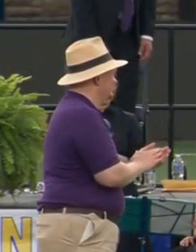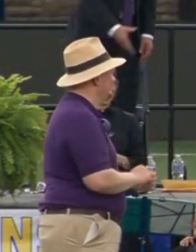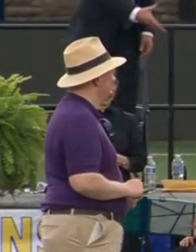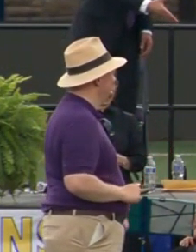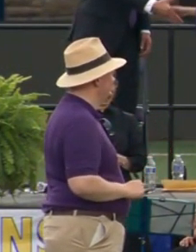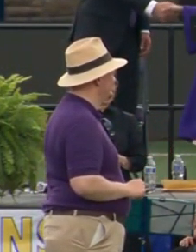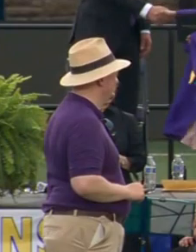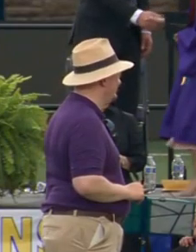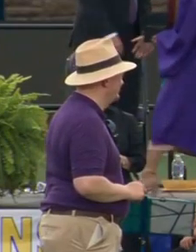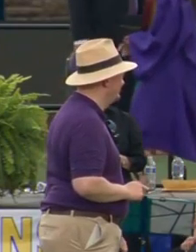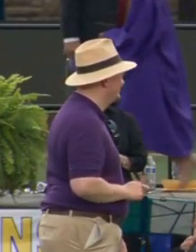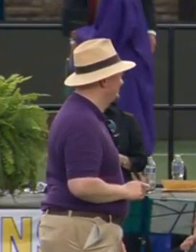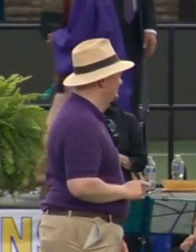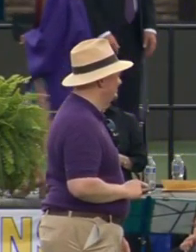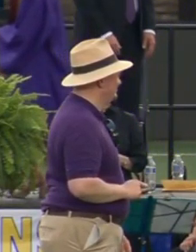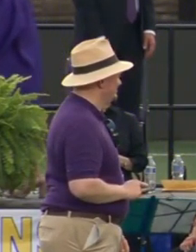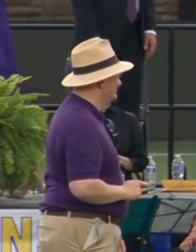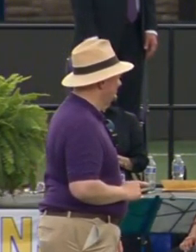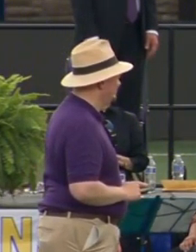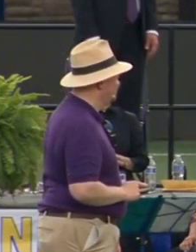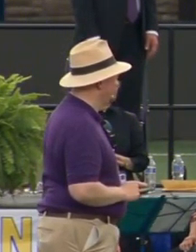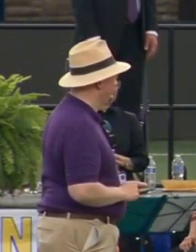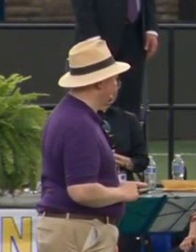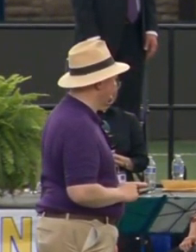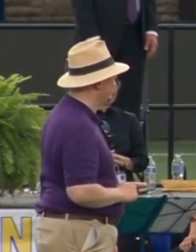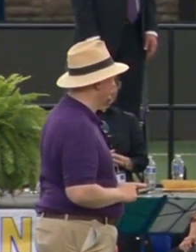Alyssa Acker.